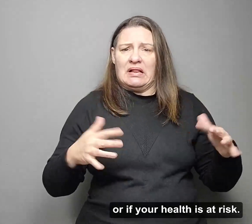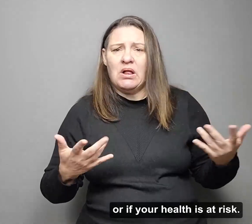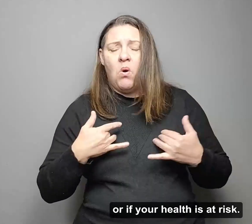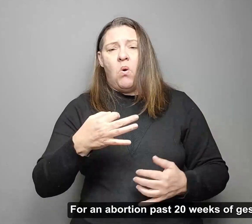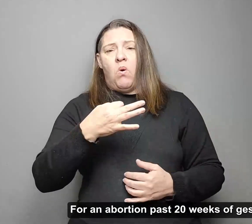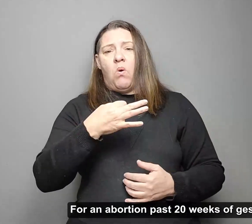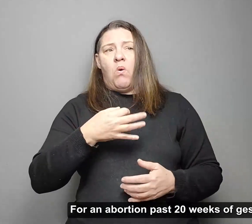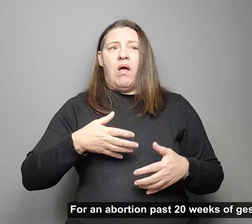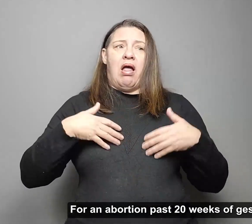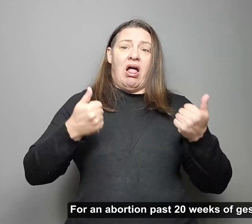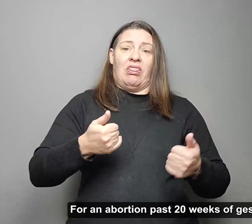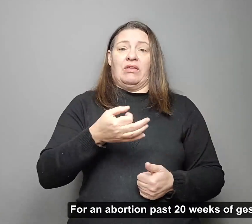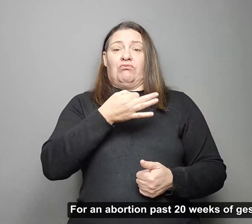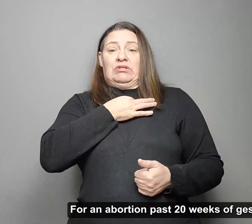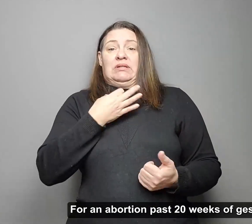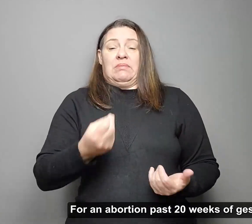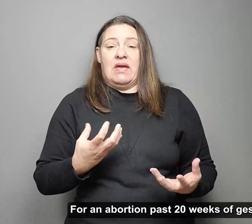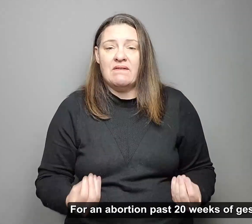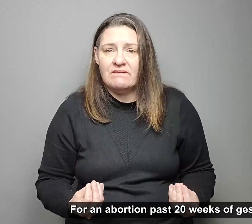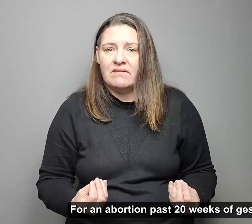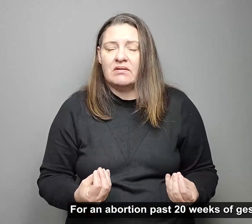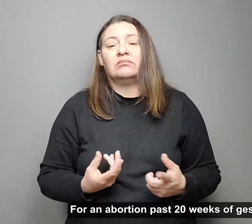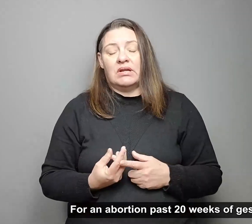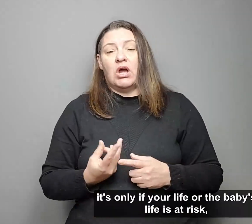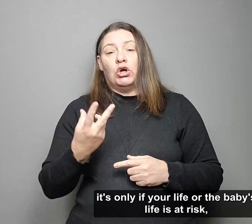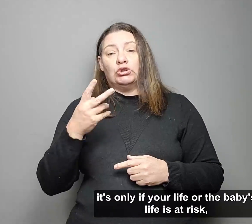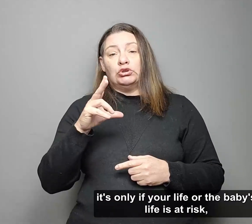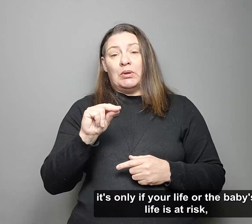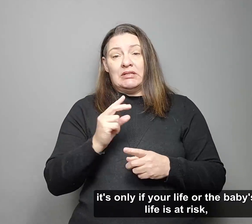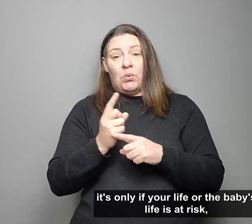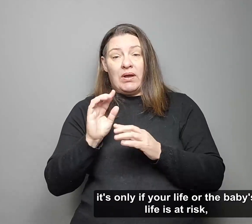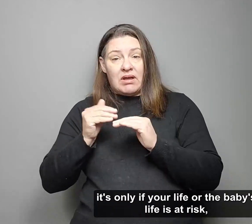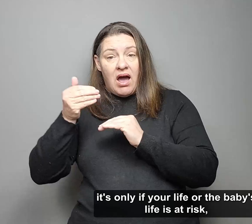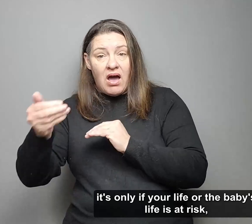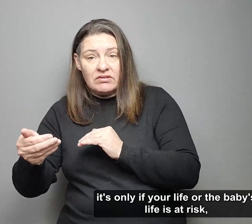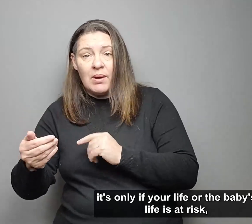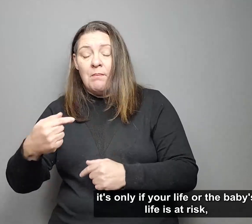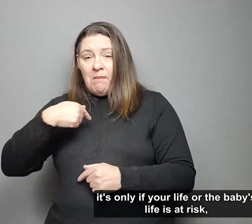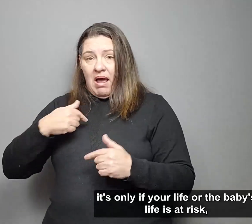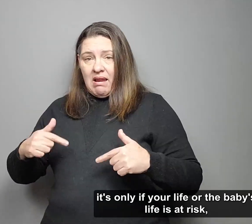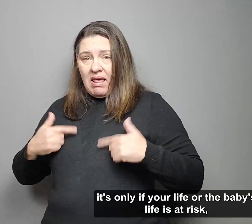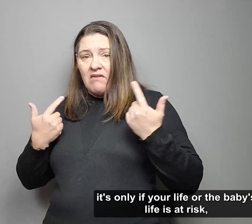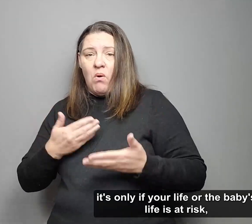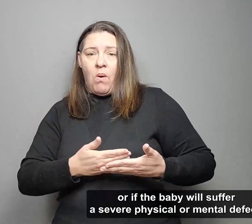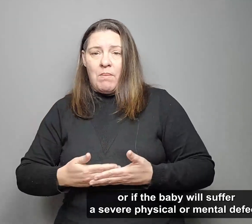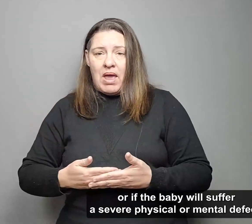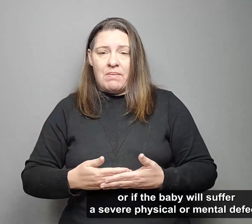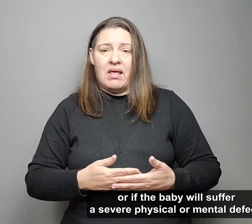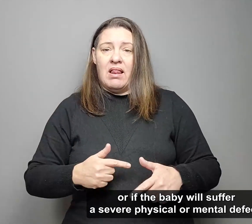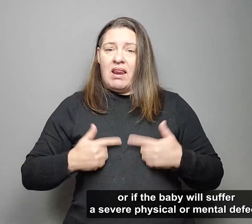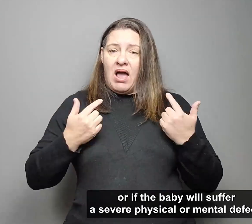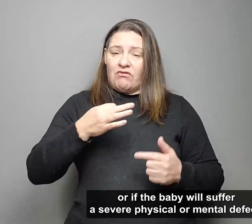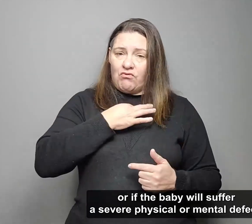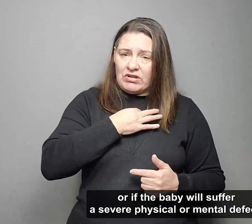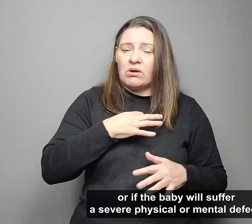risk. For an abortion past 20 weeks of gestation, it's only if your life or the baby's life is at risk, or if the baby